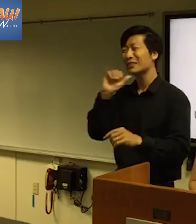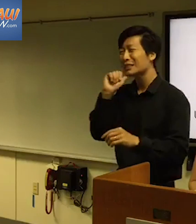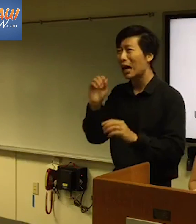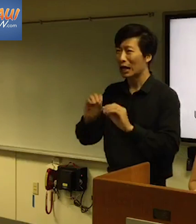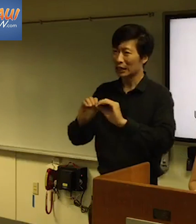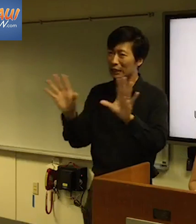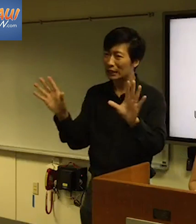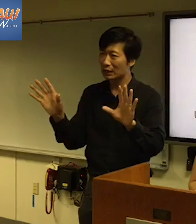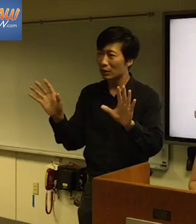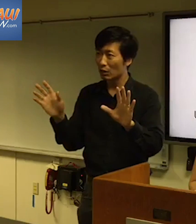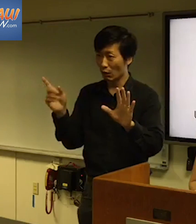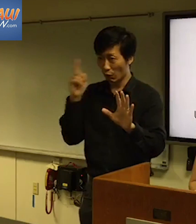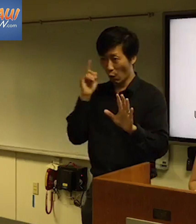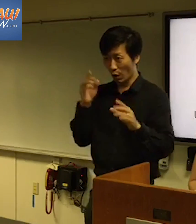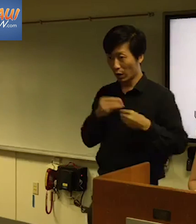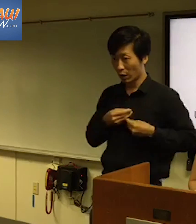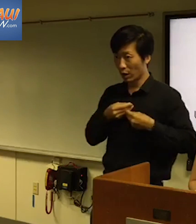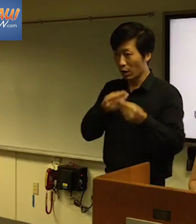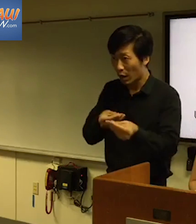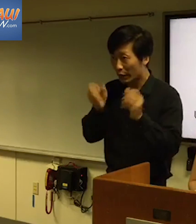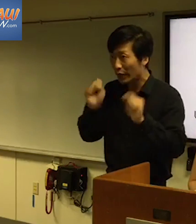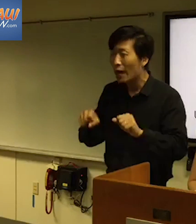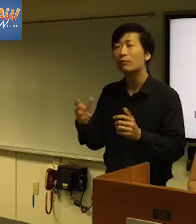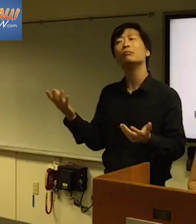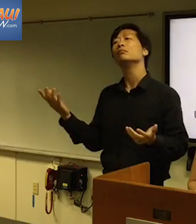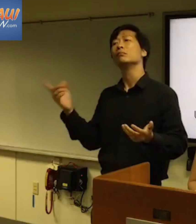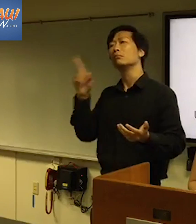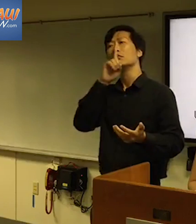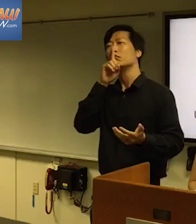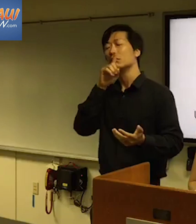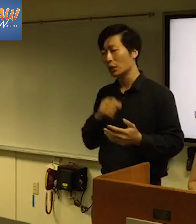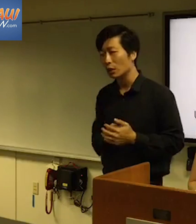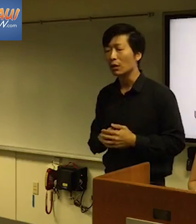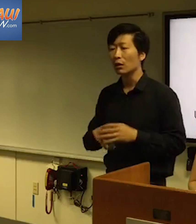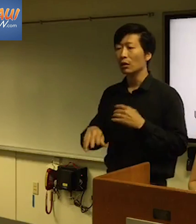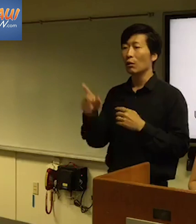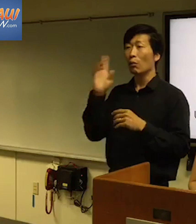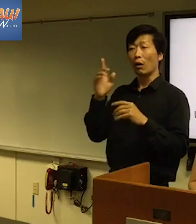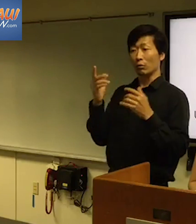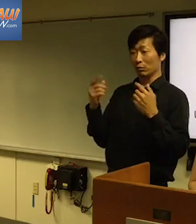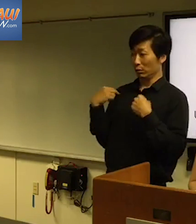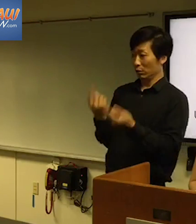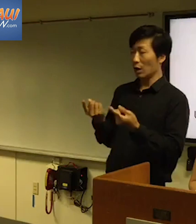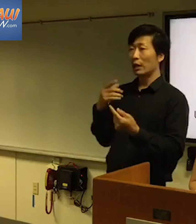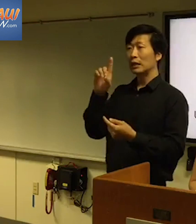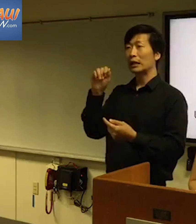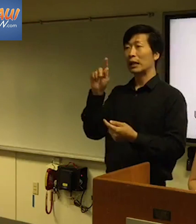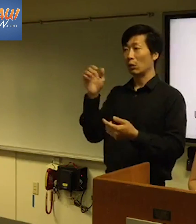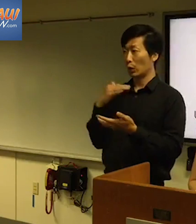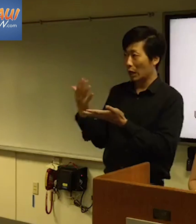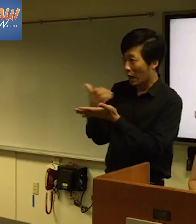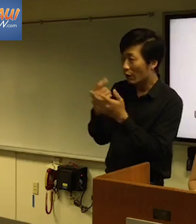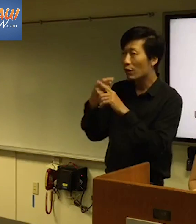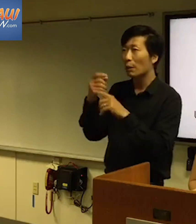viruses, are our first priority. Those are the ones we focus on. Some of the doctors are saying that,